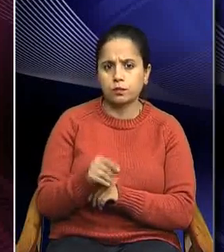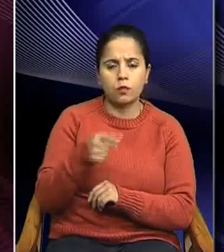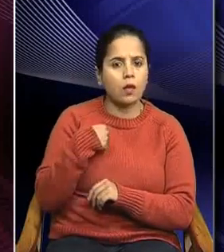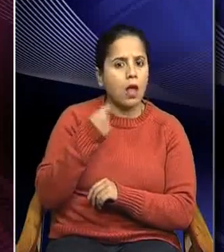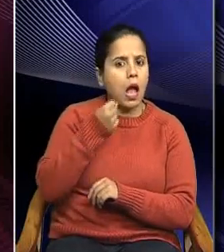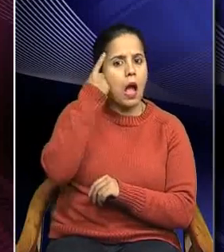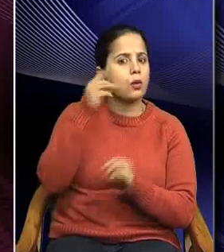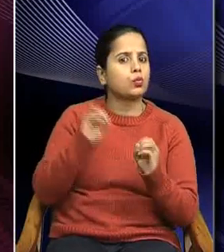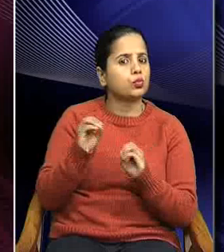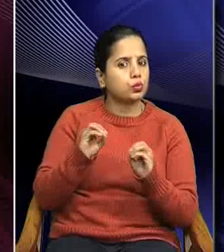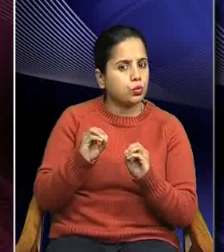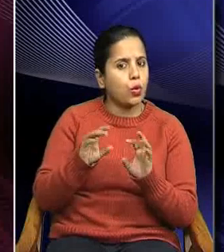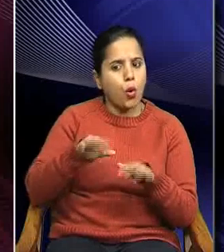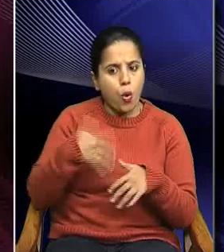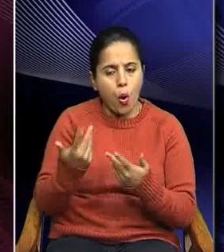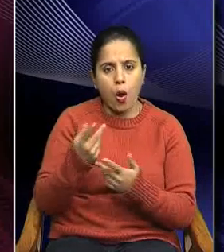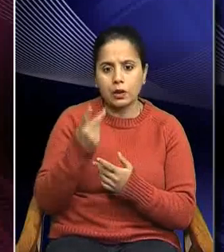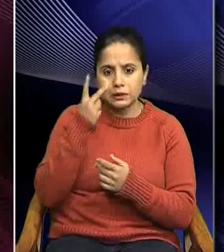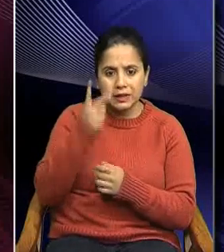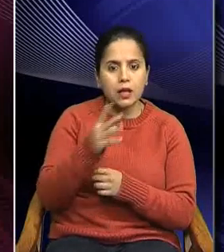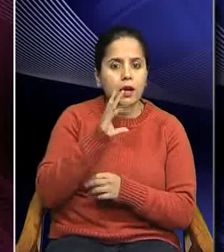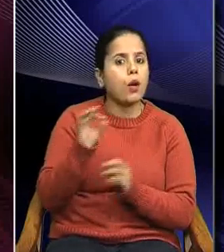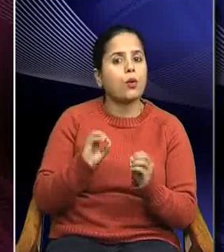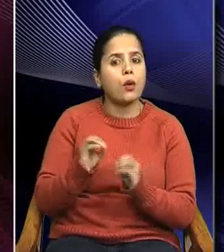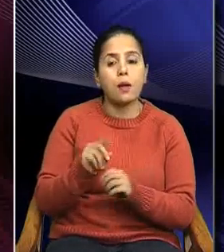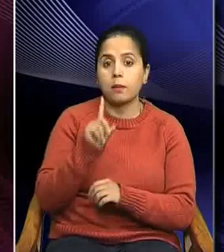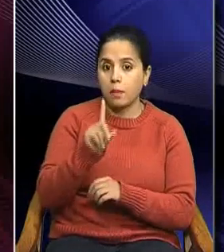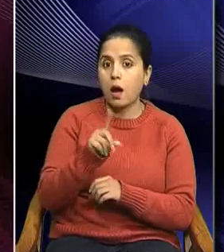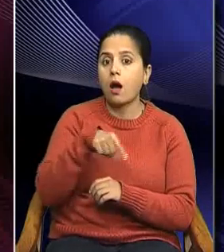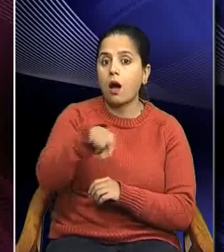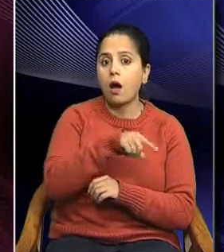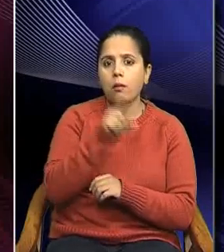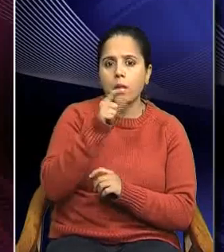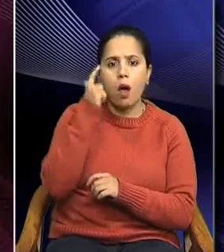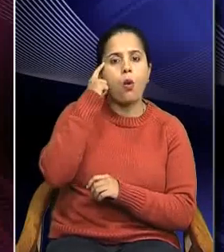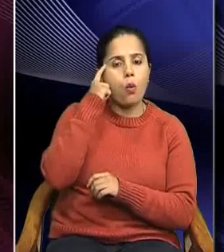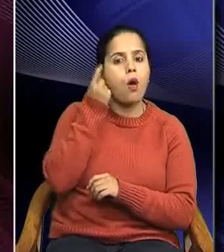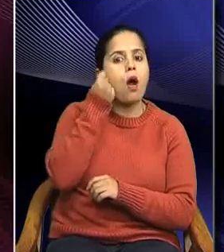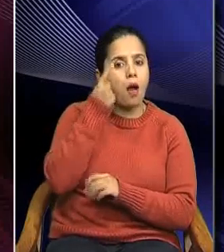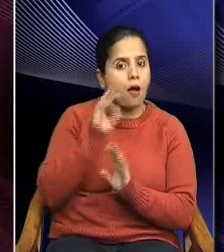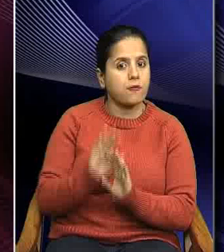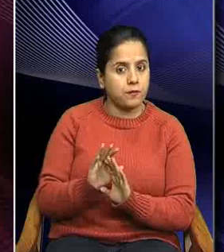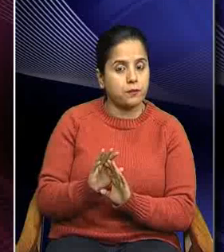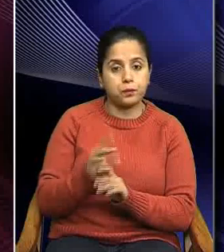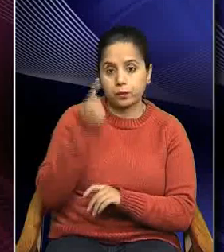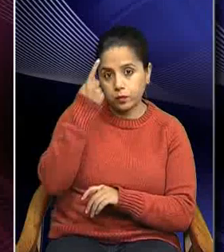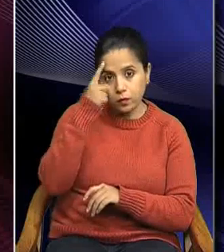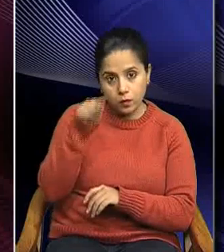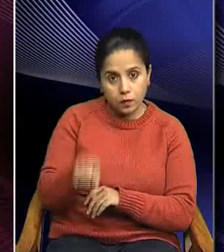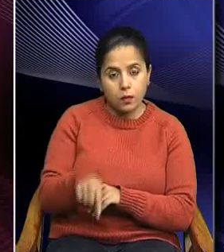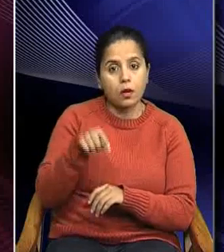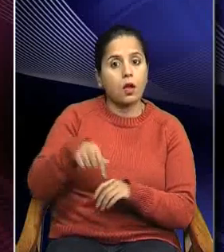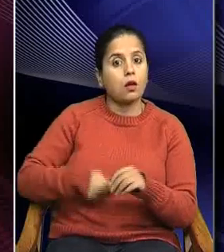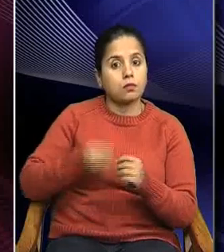understood or were actually seen, but it was made sense of. So for digestion, I would